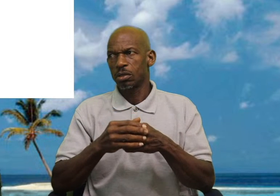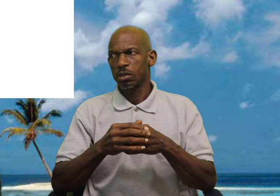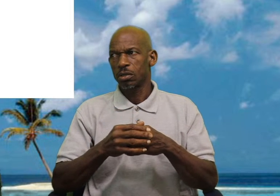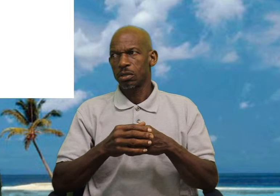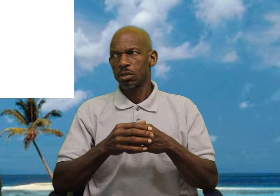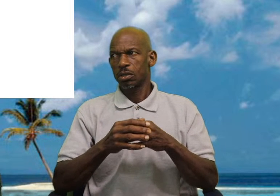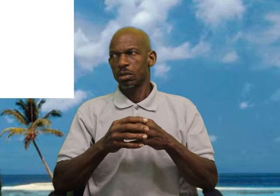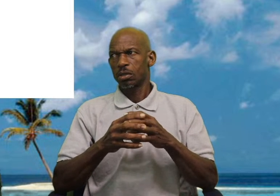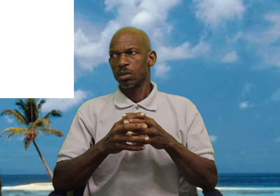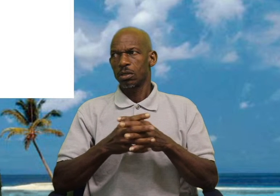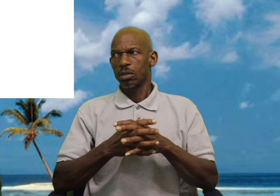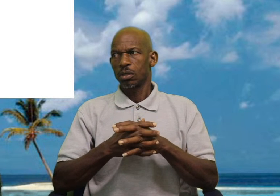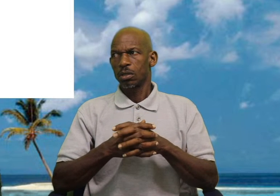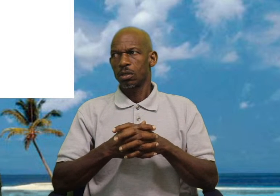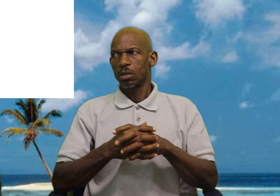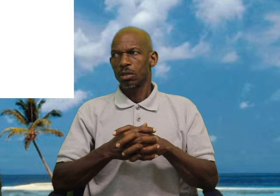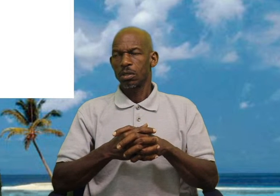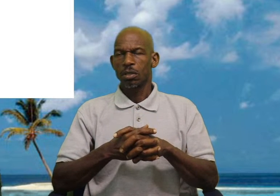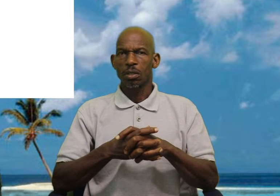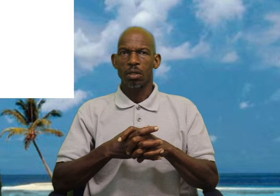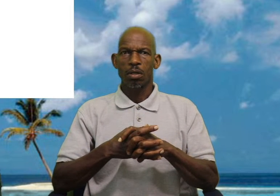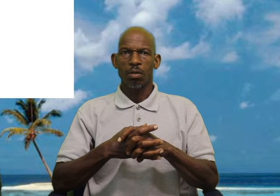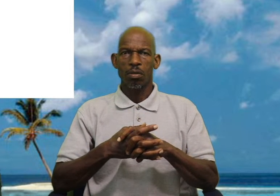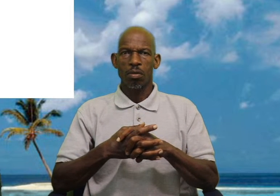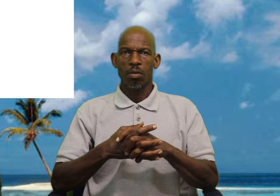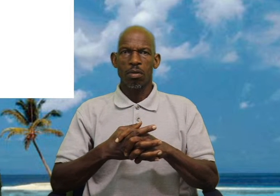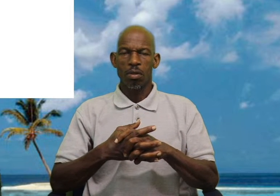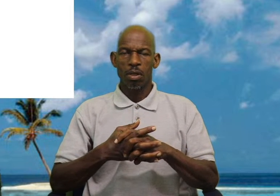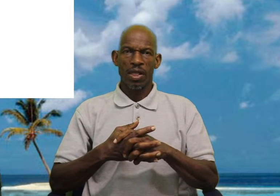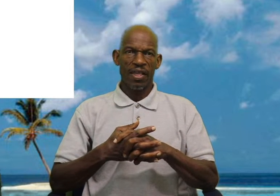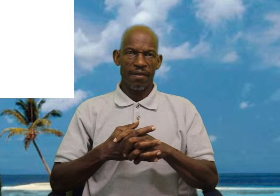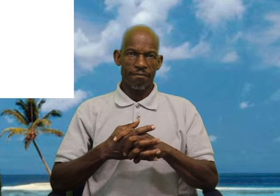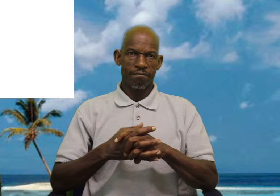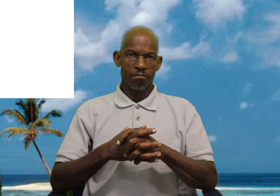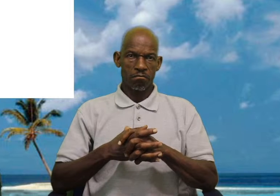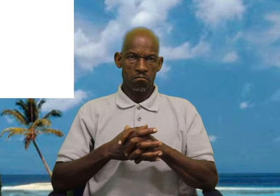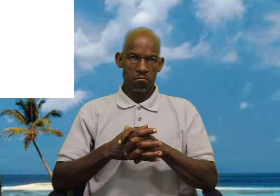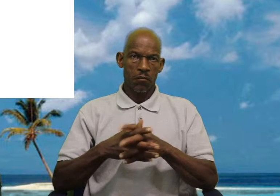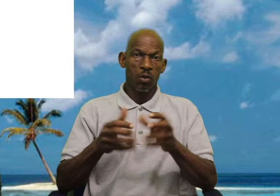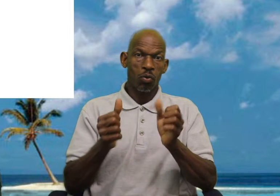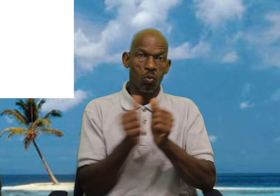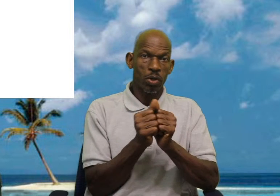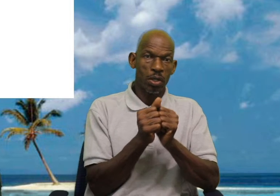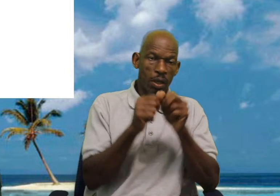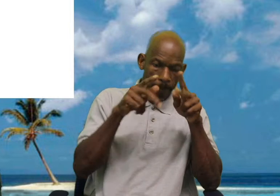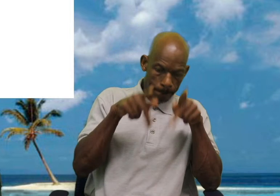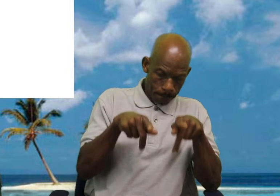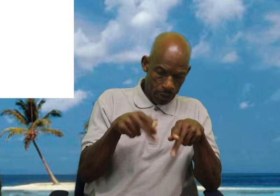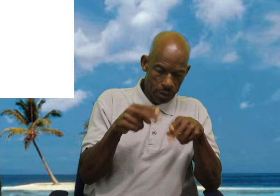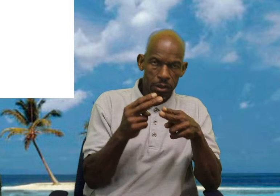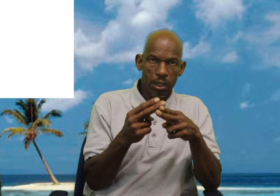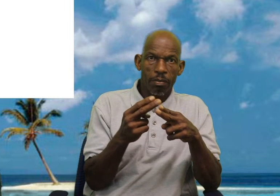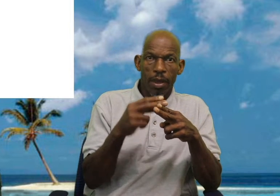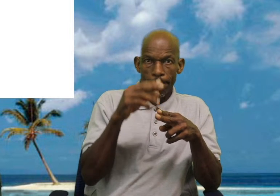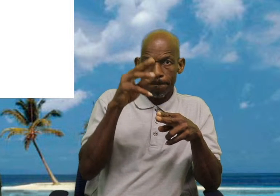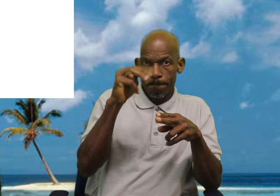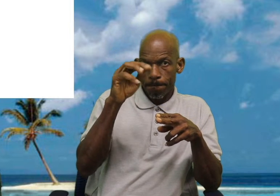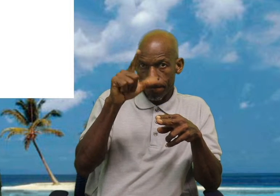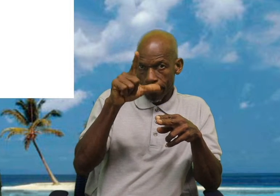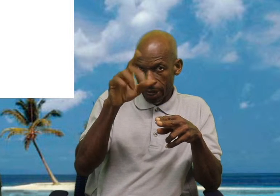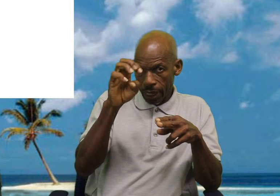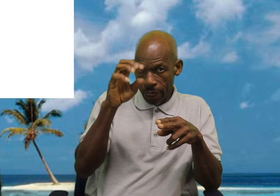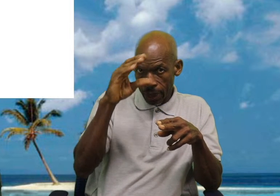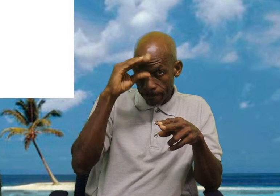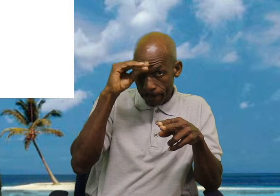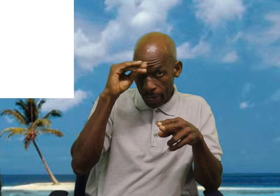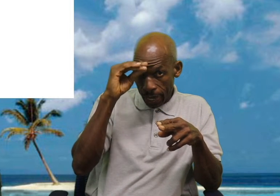Mike, which is a boy's name. All right, I'm just writing Mike. All right,